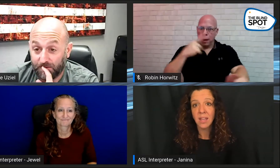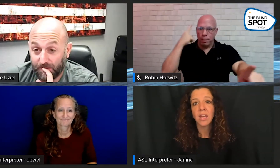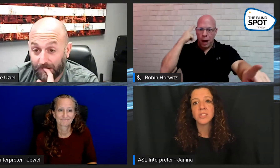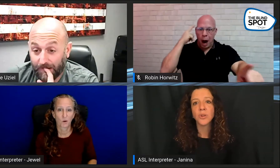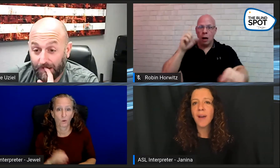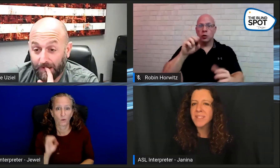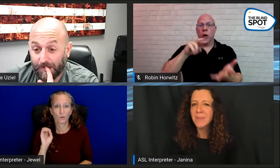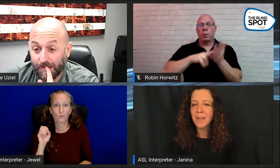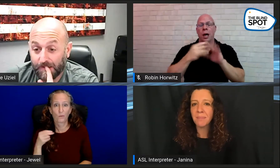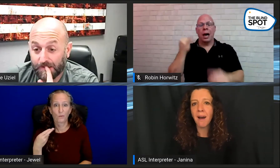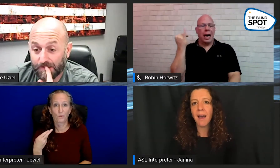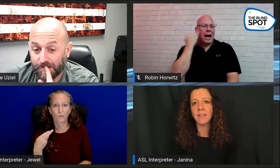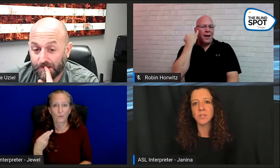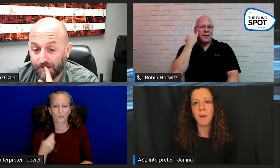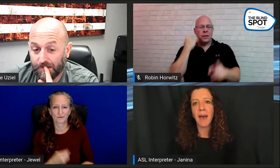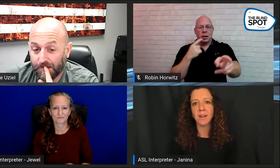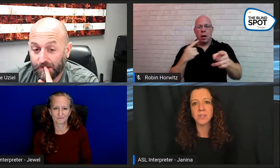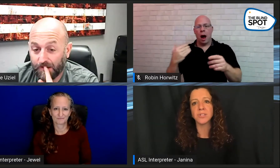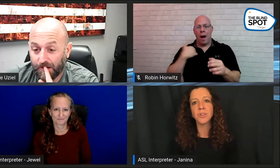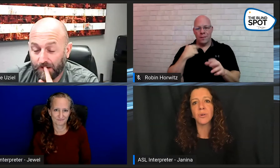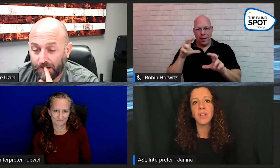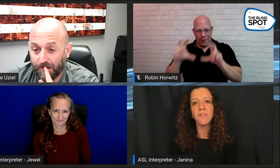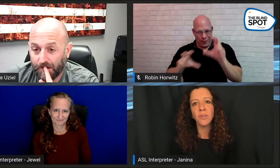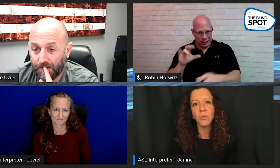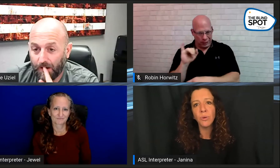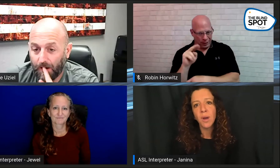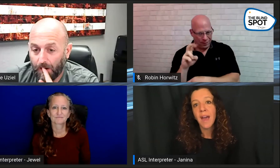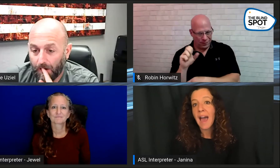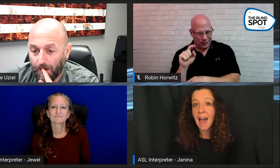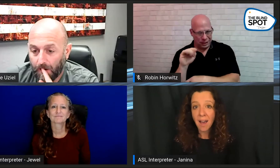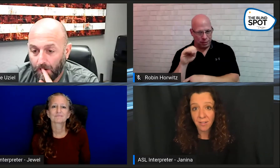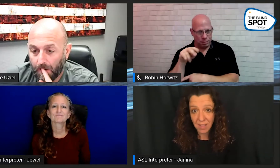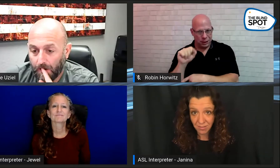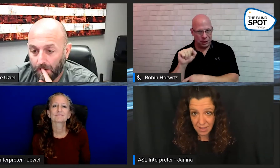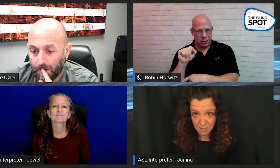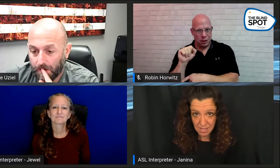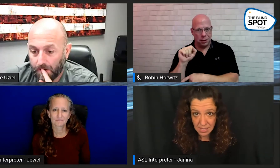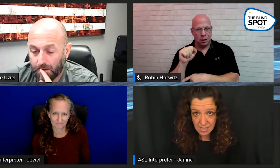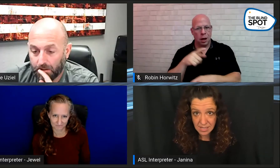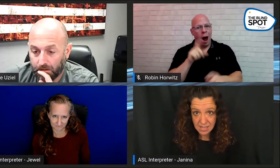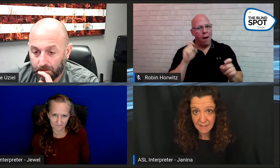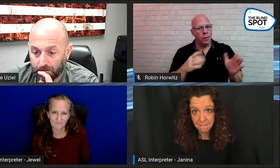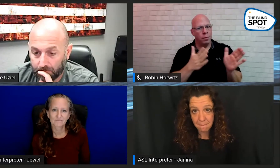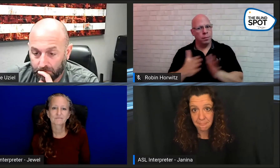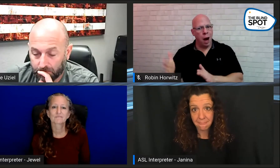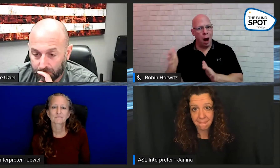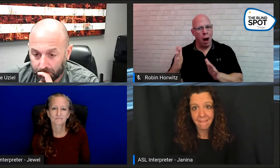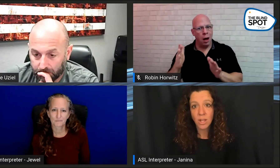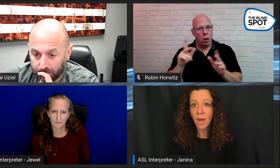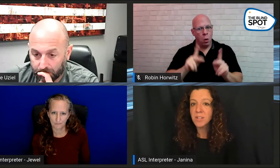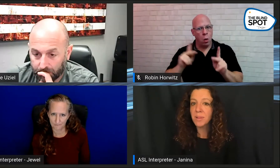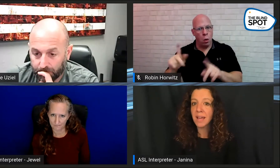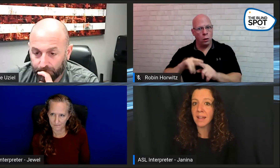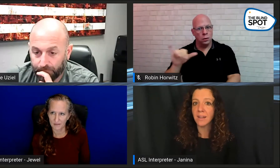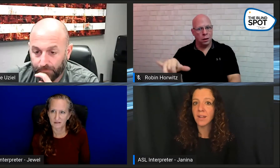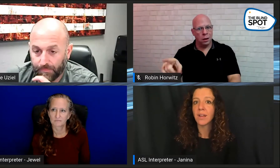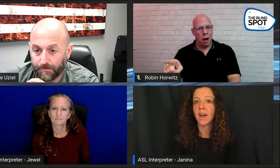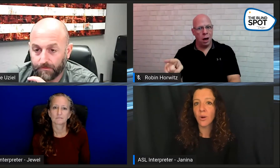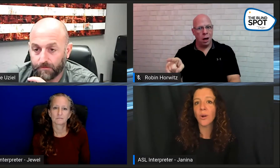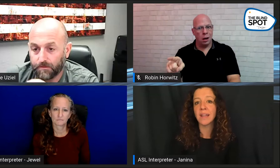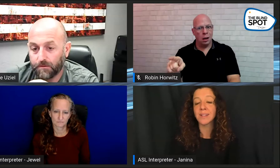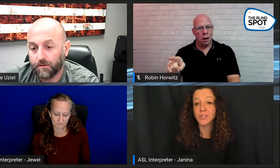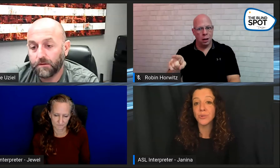Okay. So you have to keep that in mind, those patterns. And so if you have investments, you have to